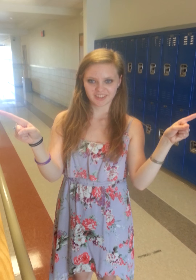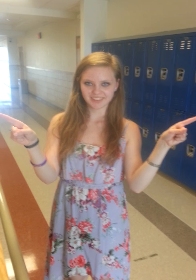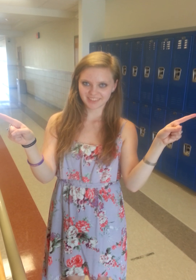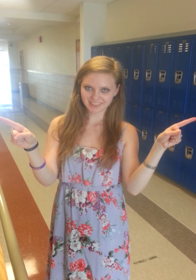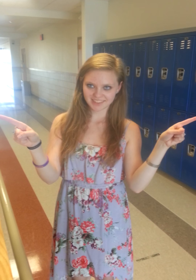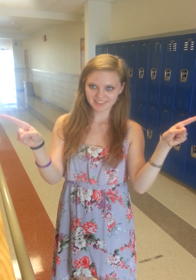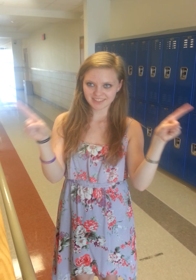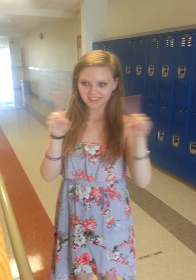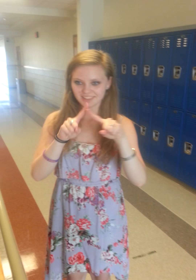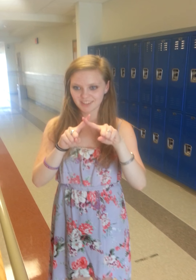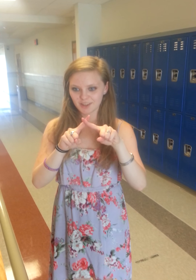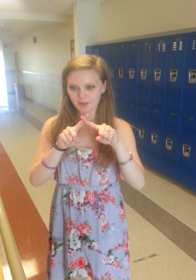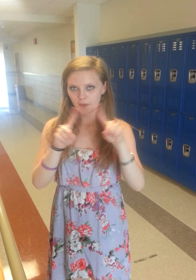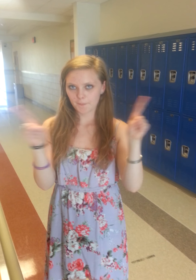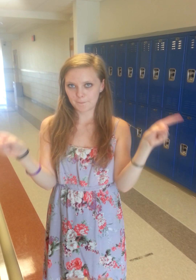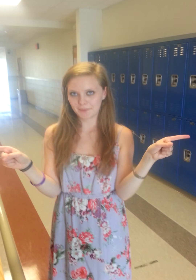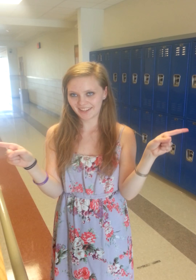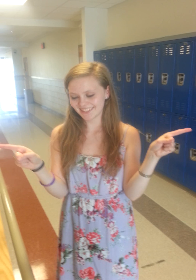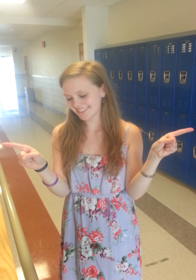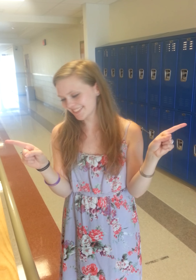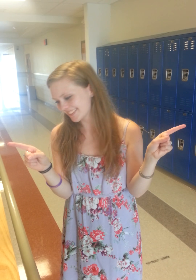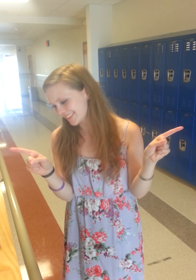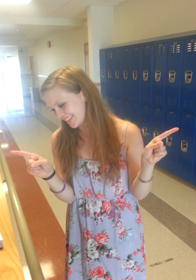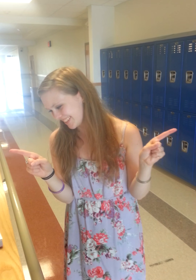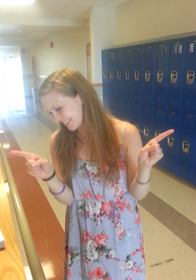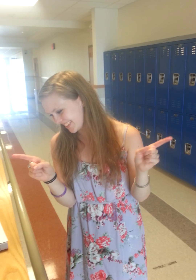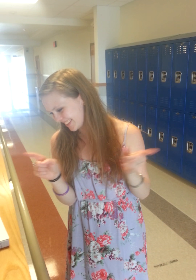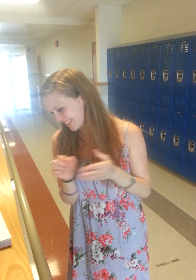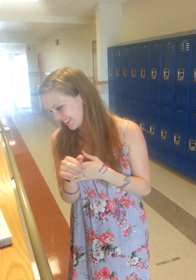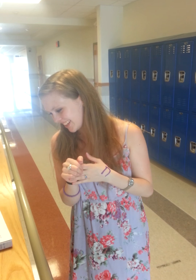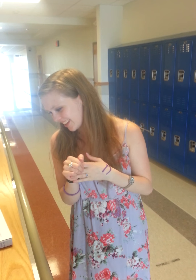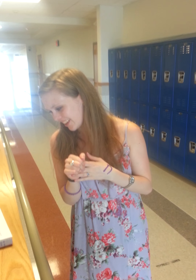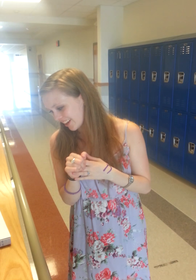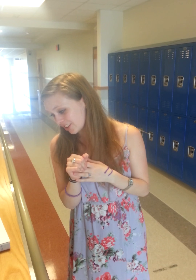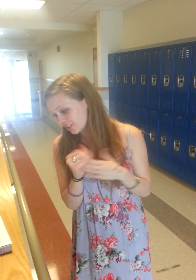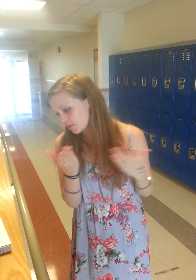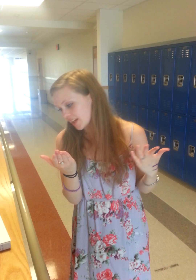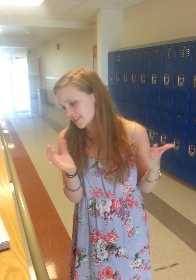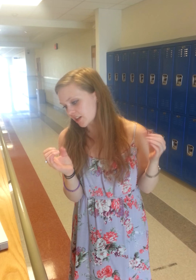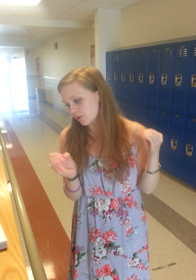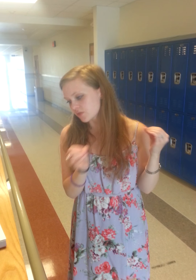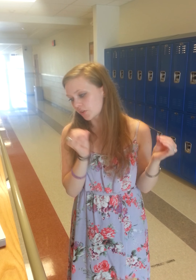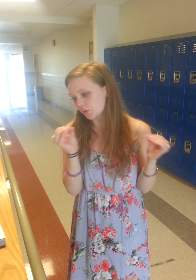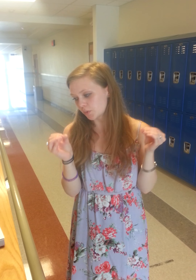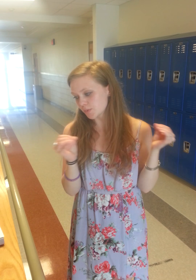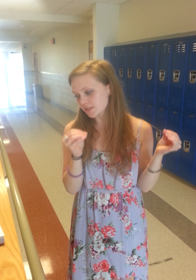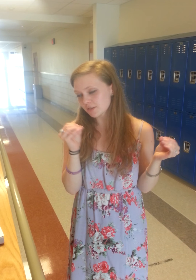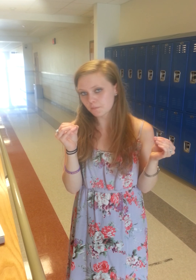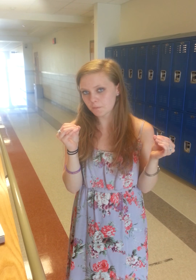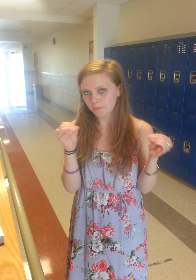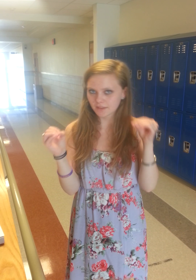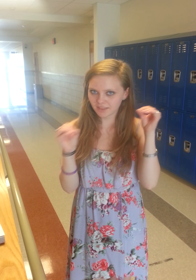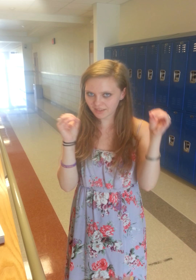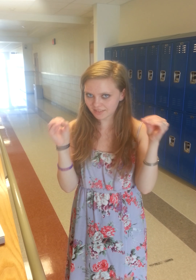like this. But you can do dancing O's for the oohs.